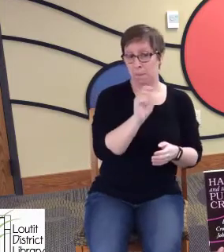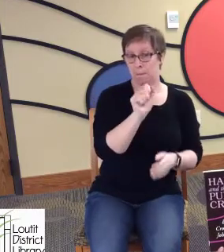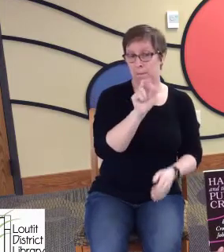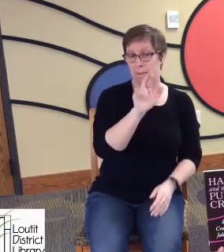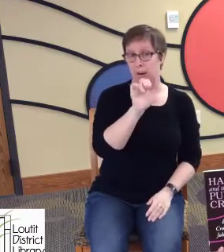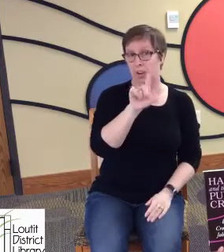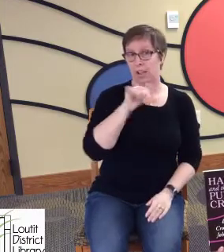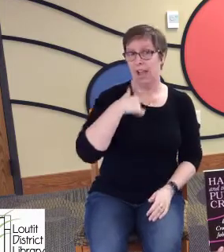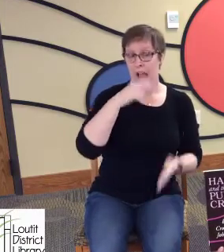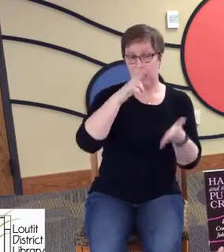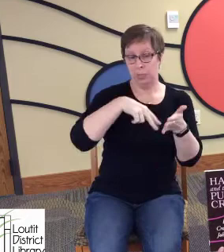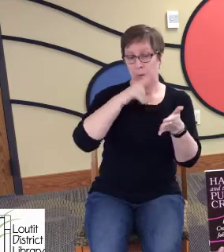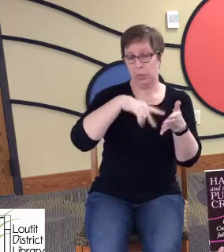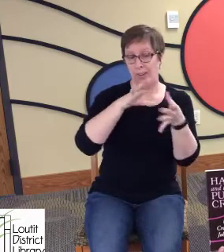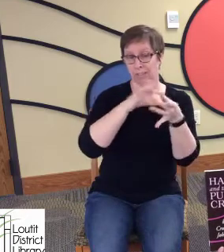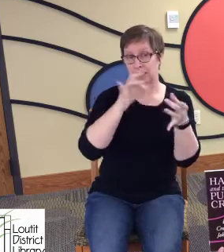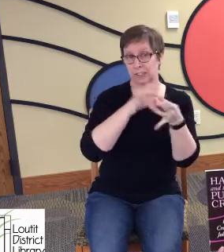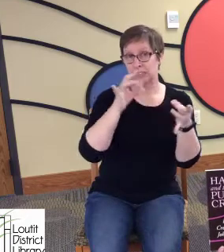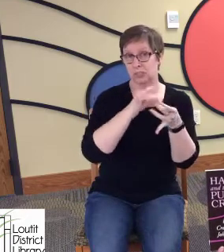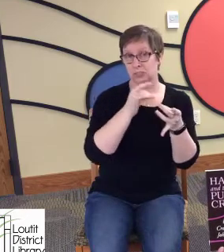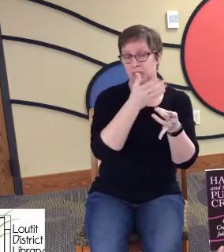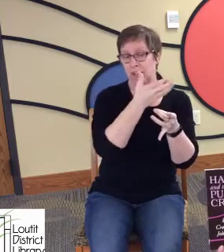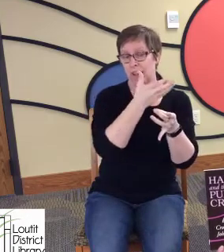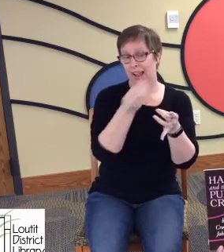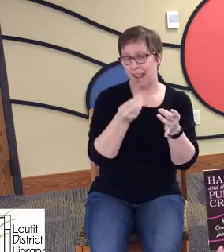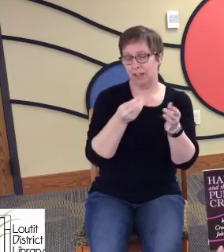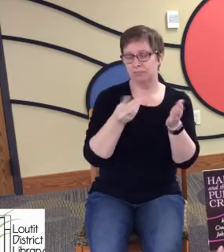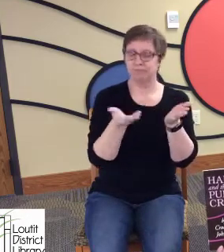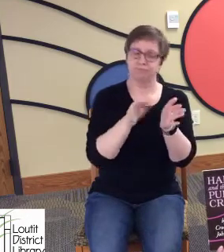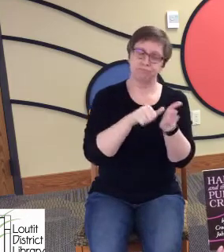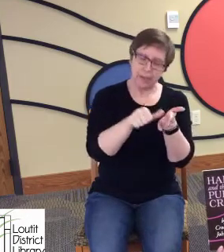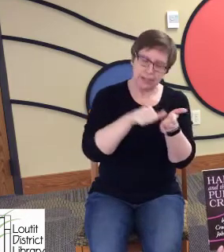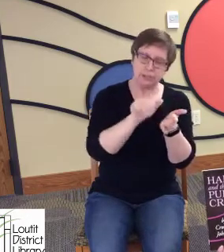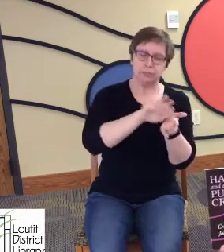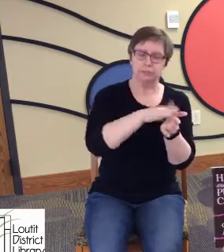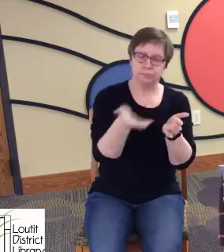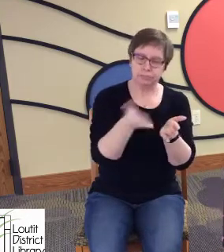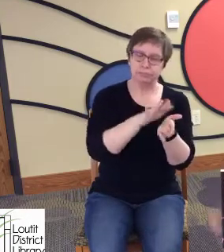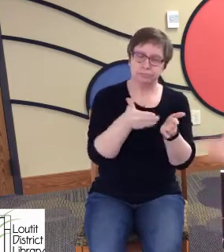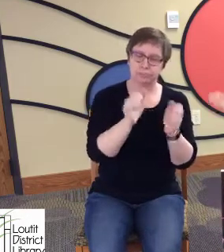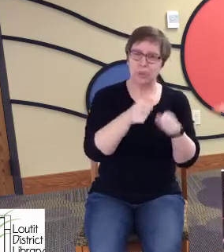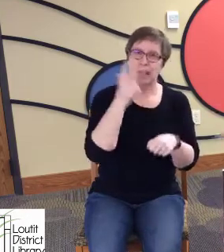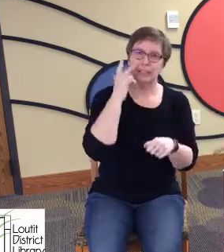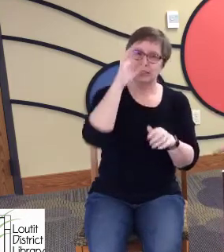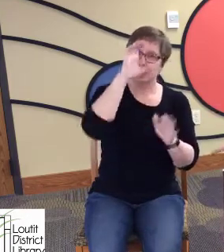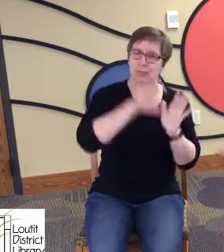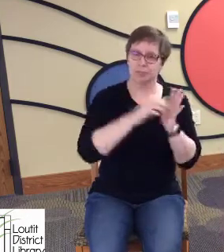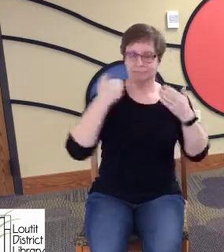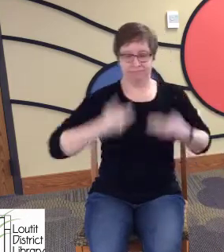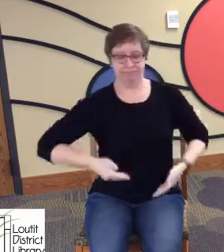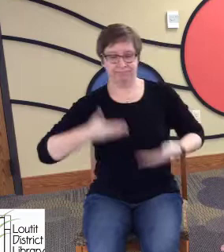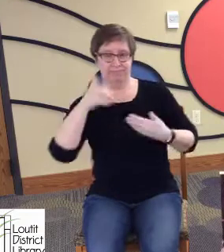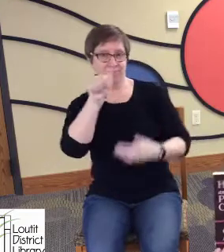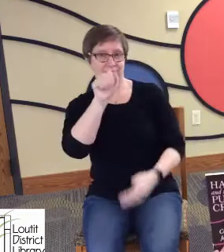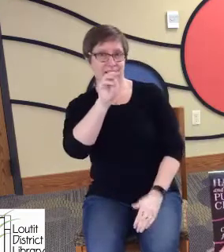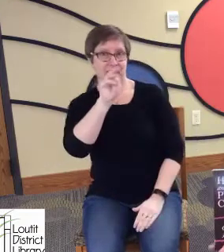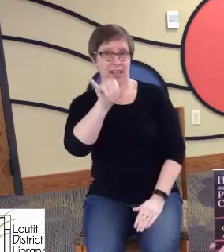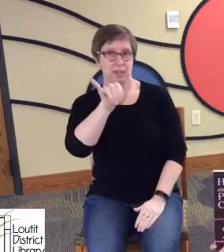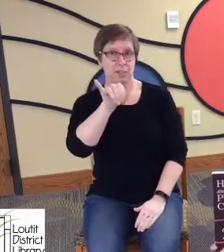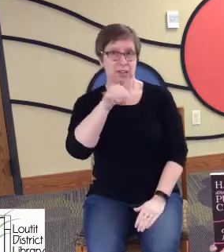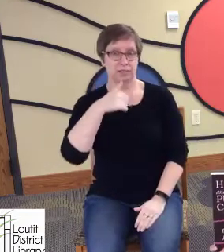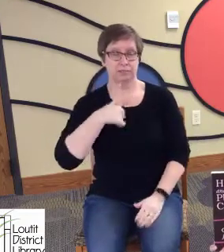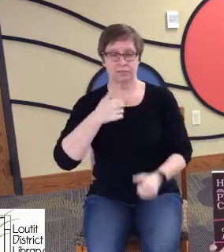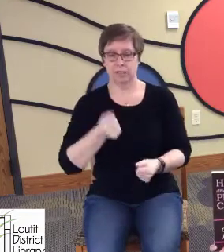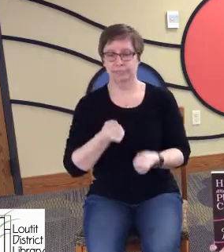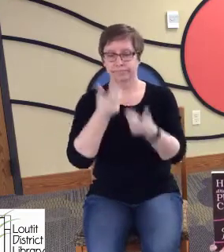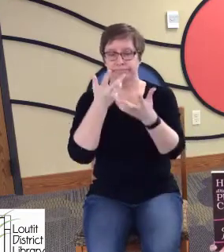and I will be reading the story and turning the pages so that you can see the pictures. And this is Miss Amy. She's